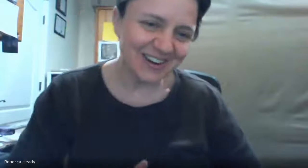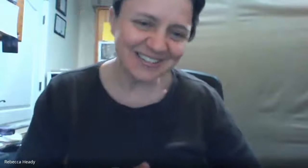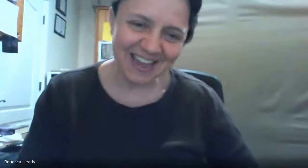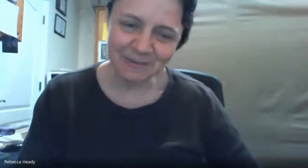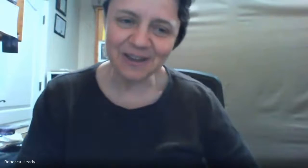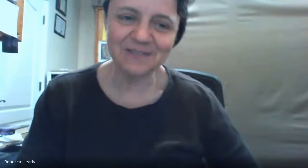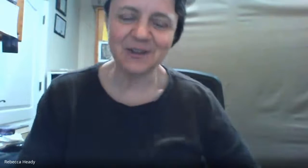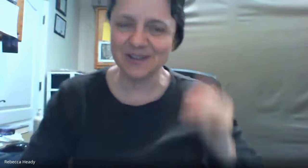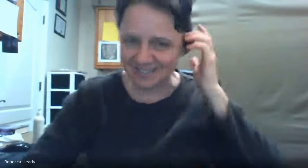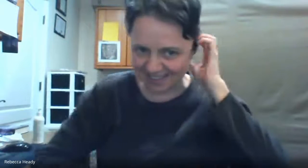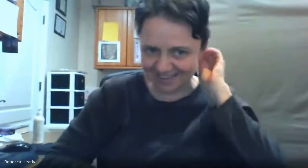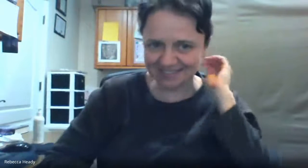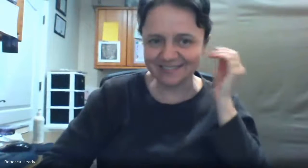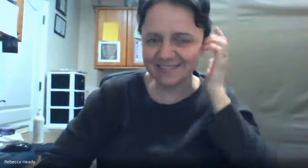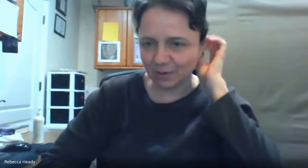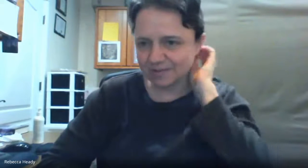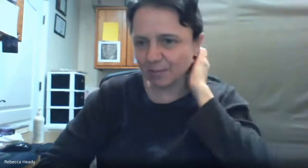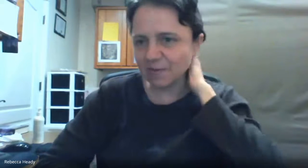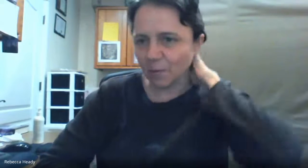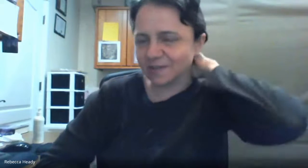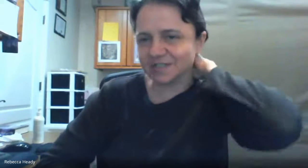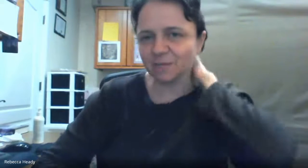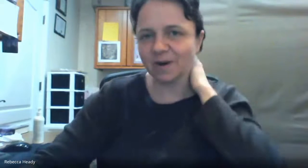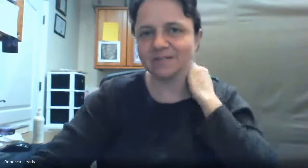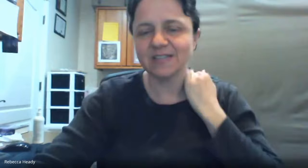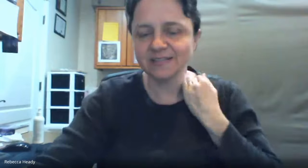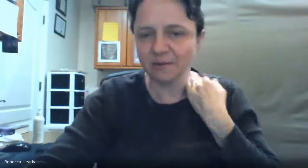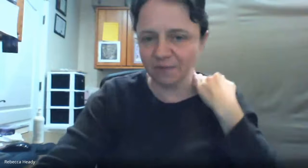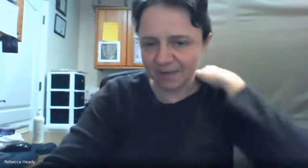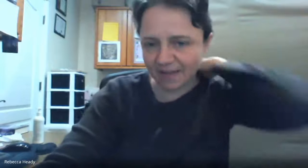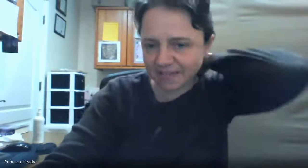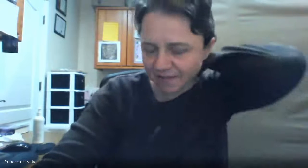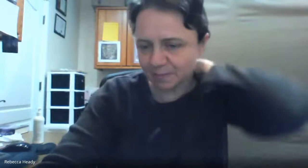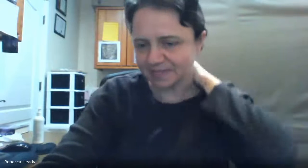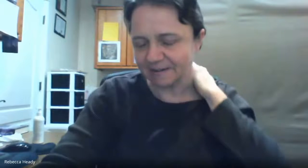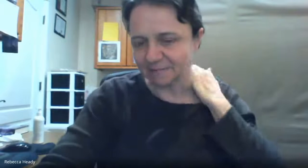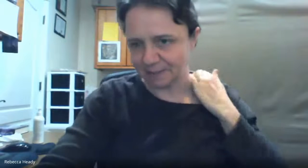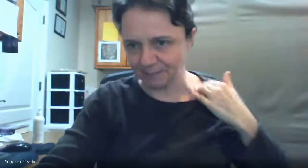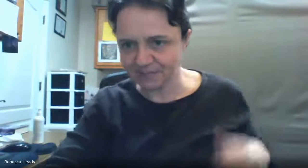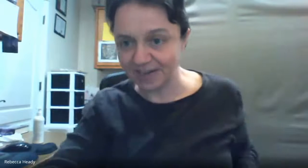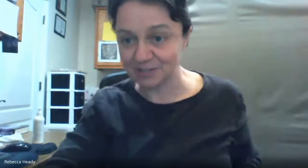it. I'm kind of curious. I like to learn some of the origins of where signs come from and how they develop and stuff, but it's very